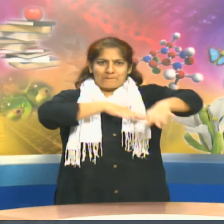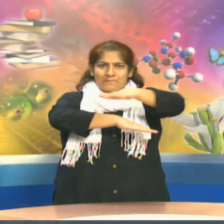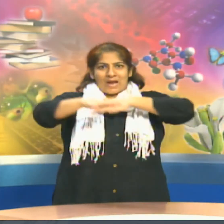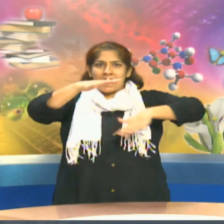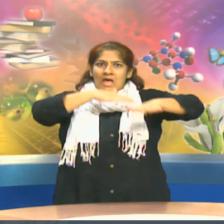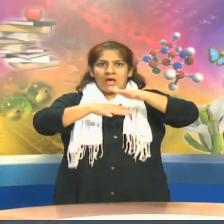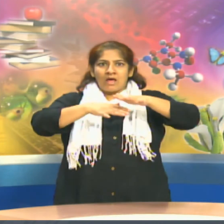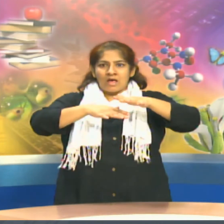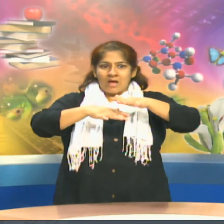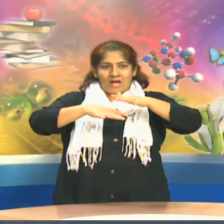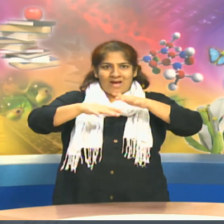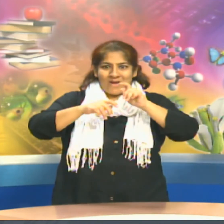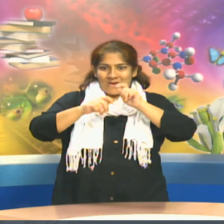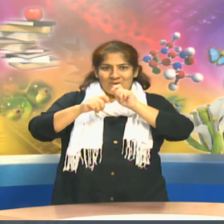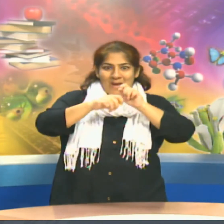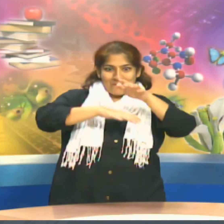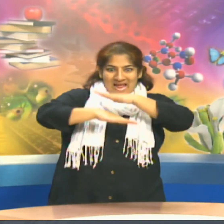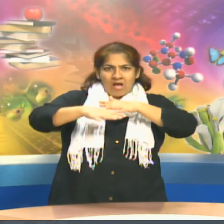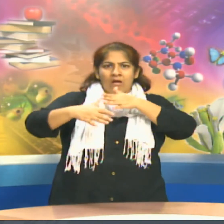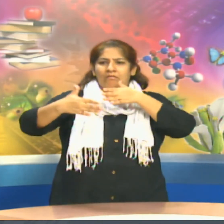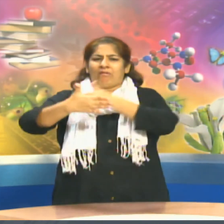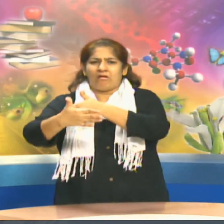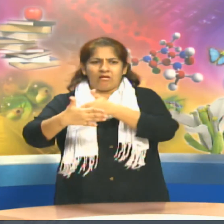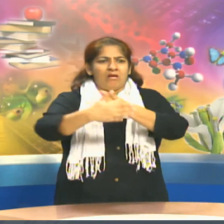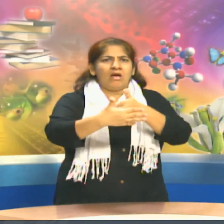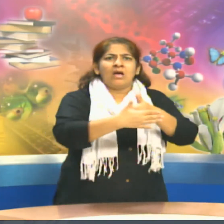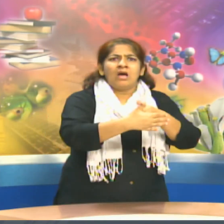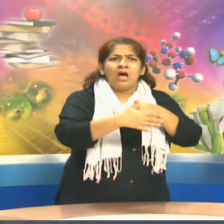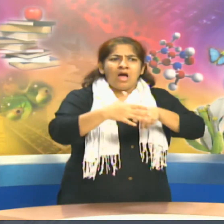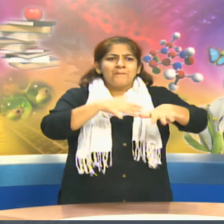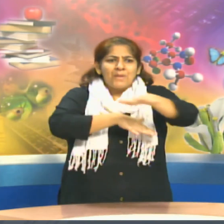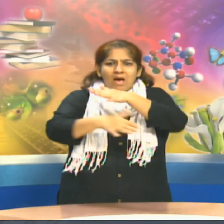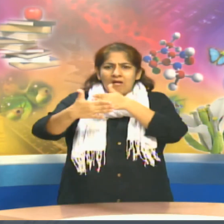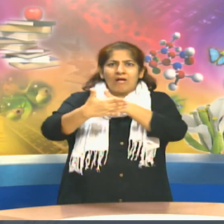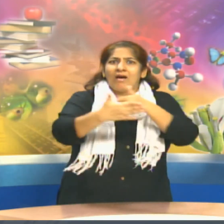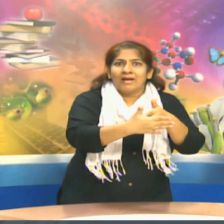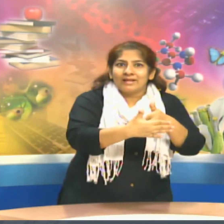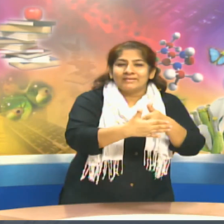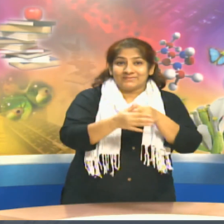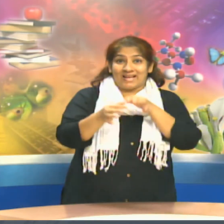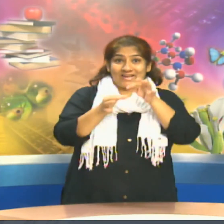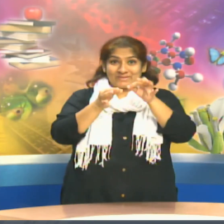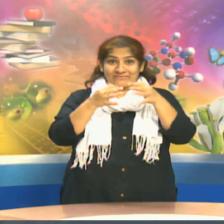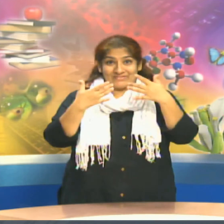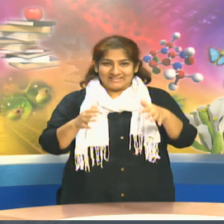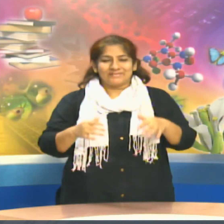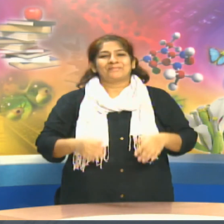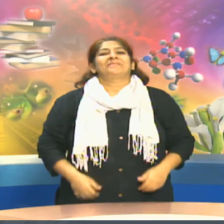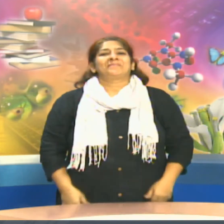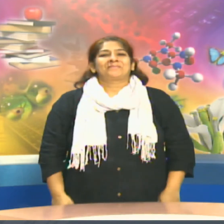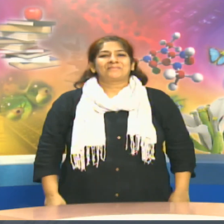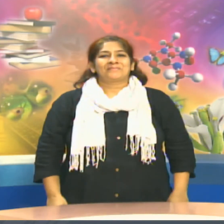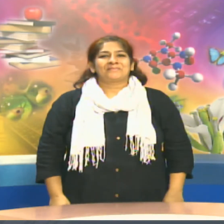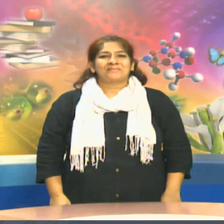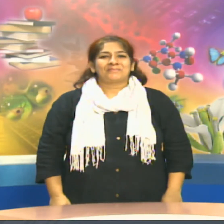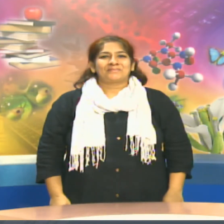This is question number 3. You have to explain the limitations, the challenges of planning.